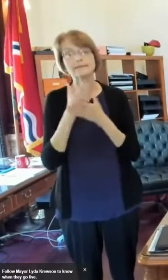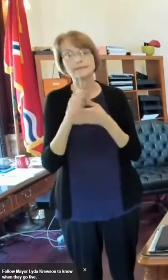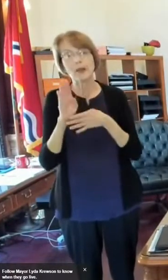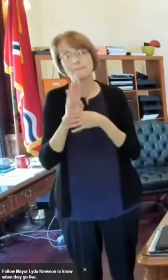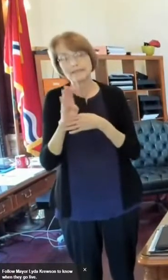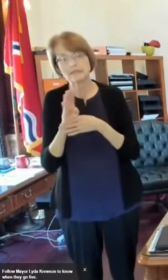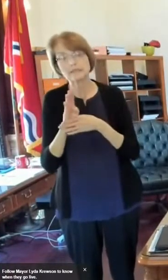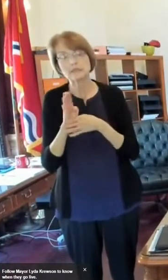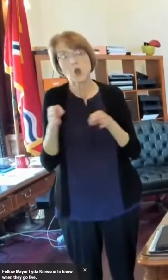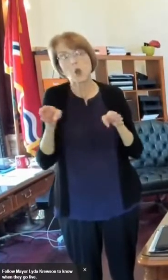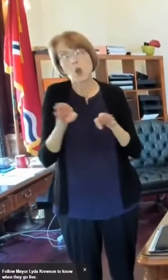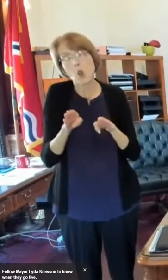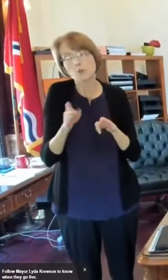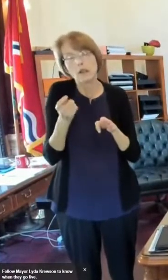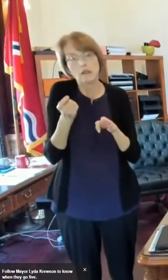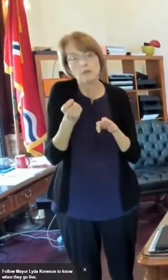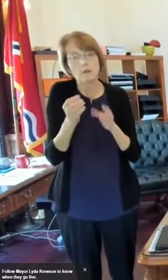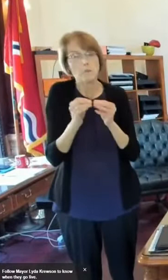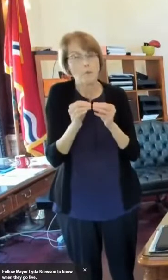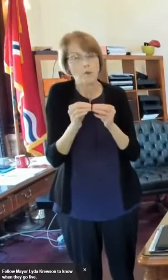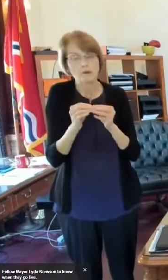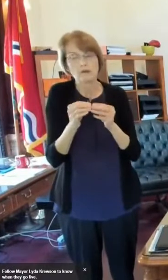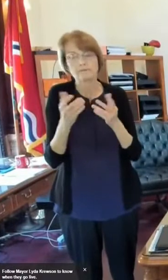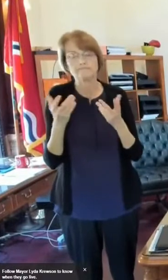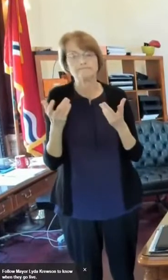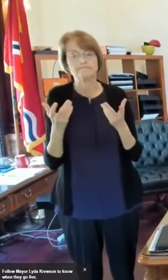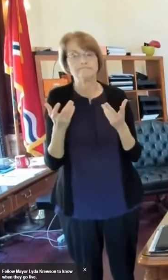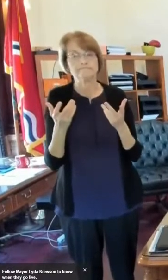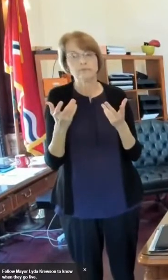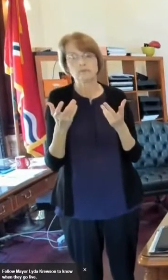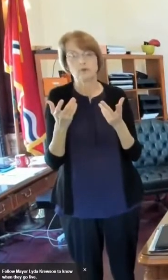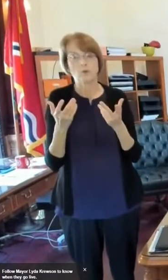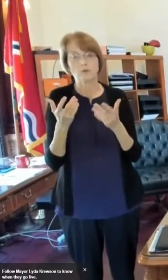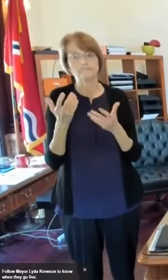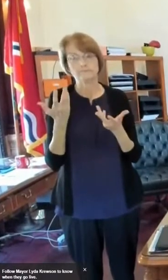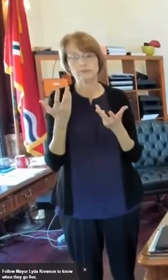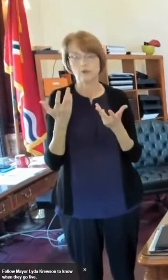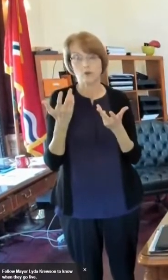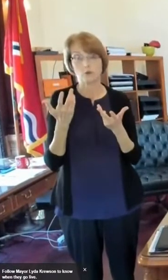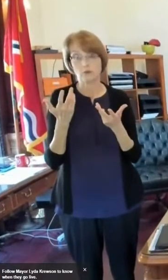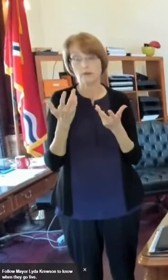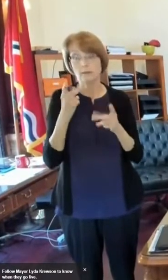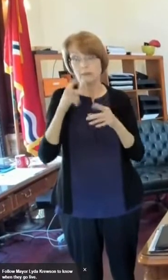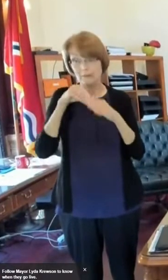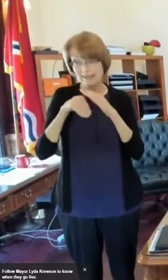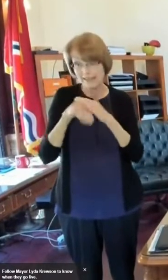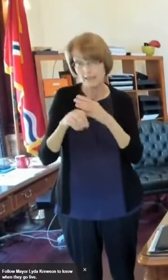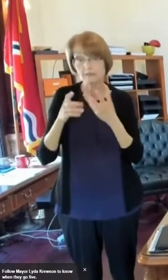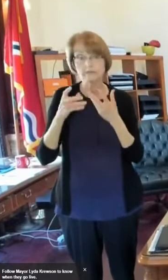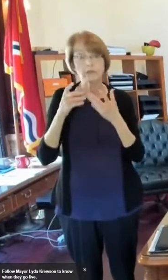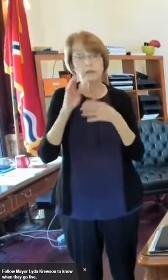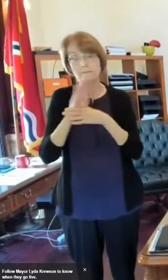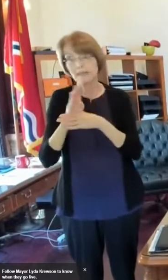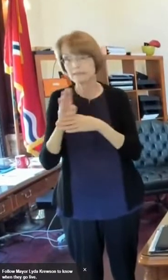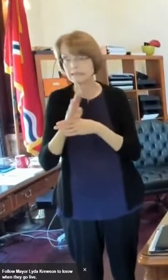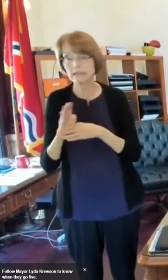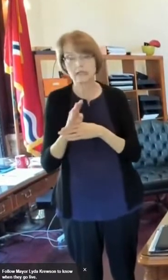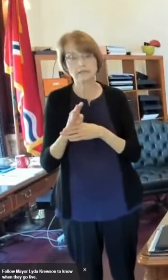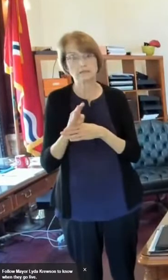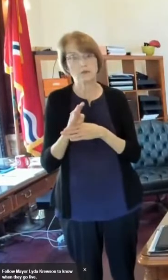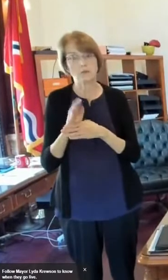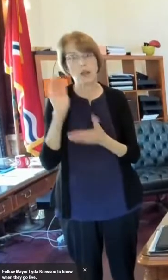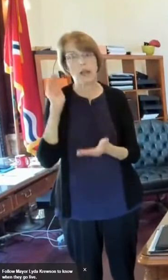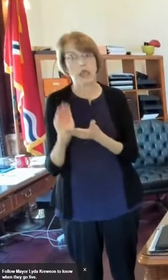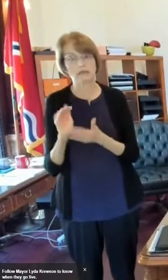the economy. We've reduced the capacity percentages already. We're considering reducing them